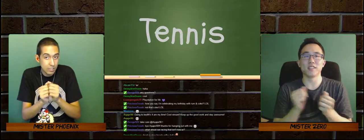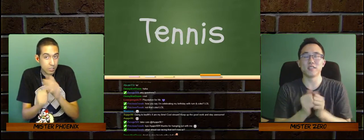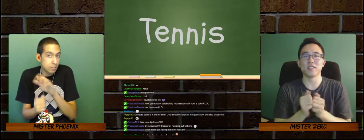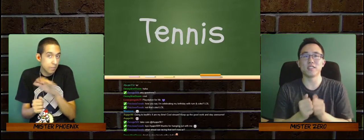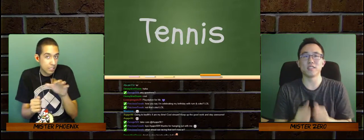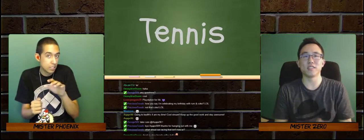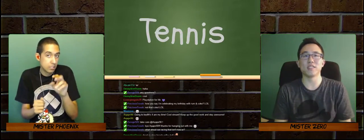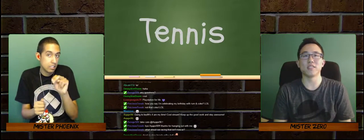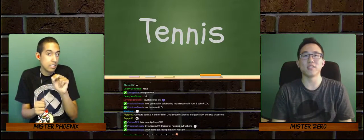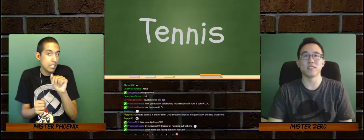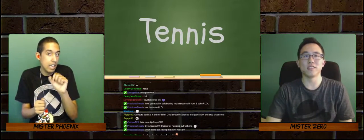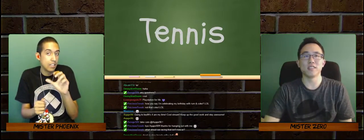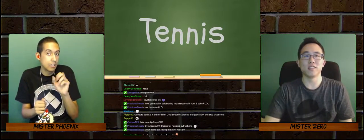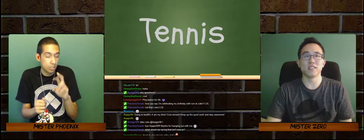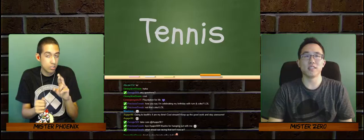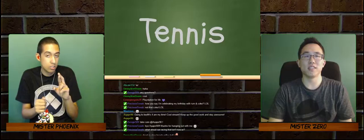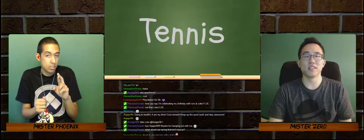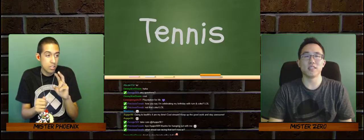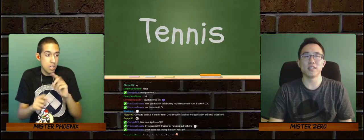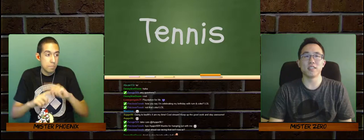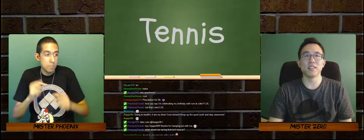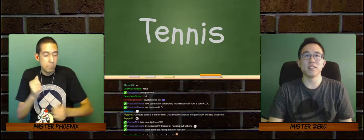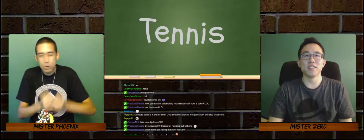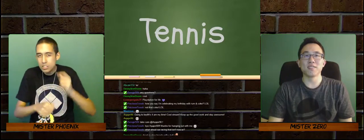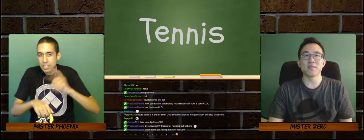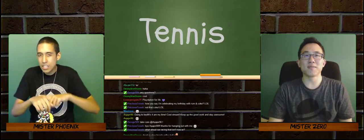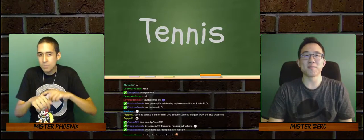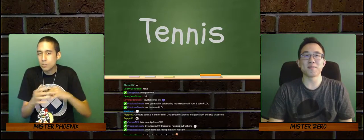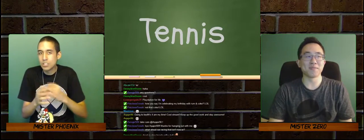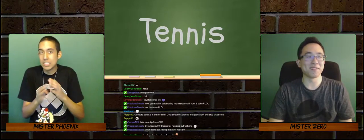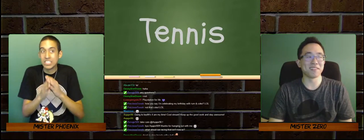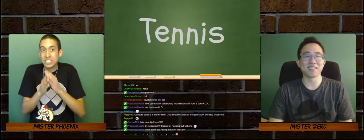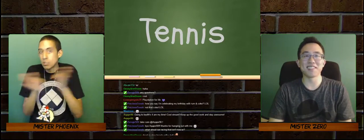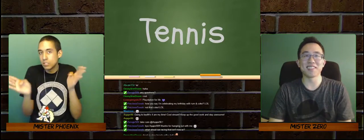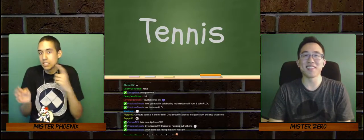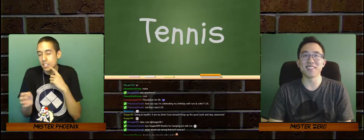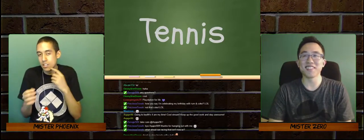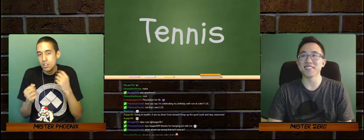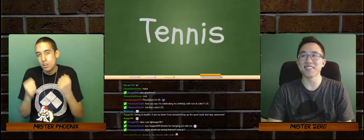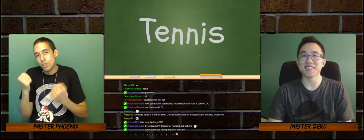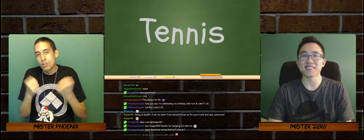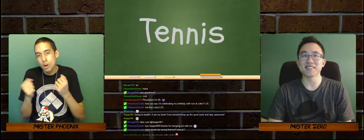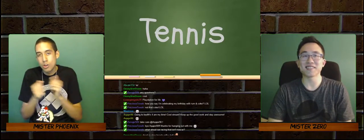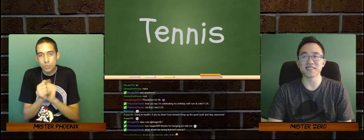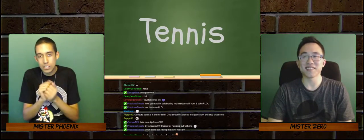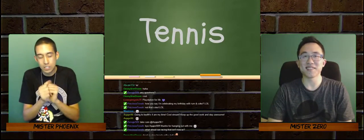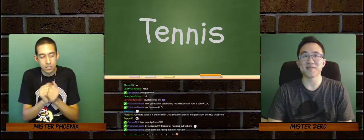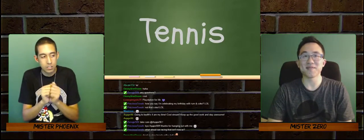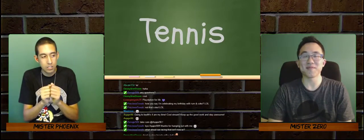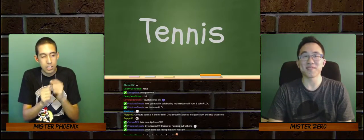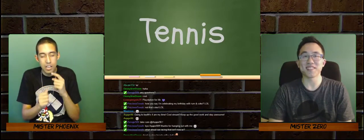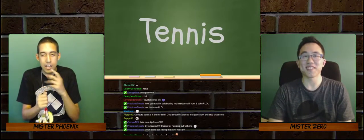racing and spell it NASCAR, but most of the time you just generally say car racing.